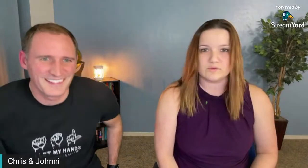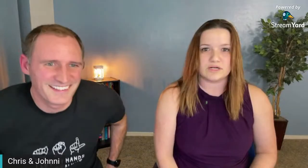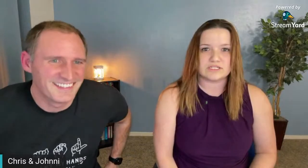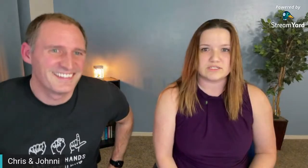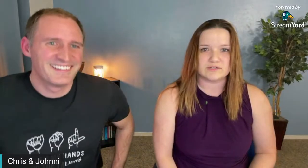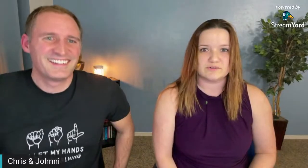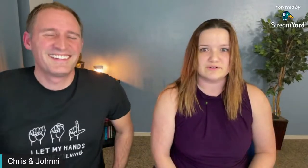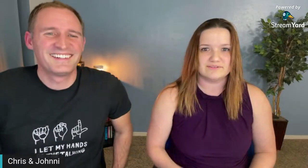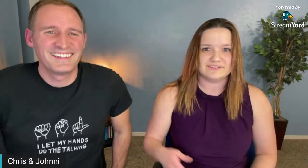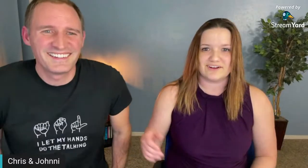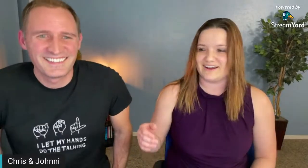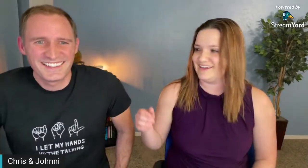want to do. You all right?